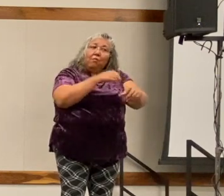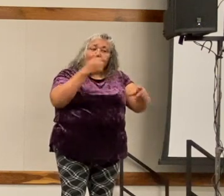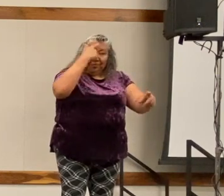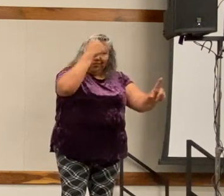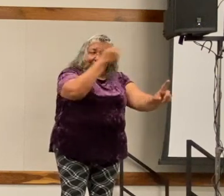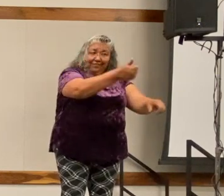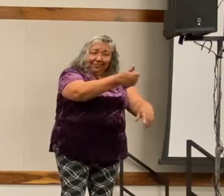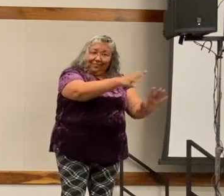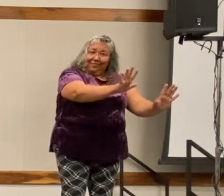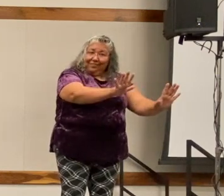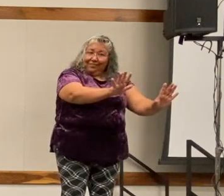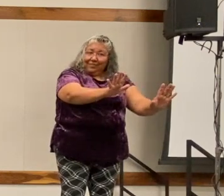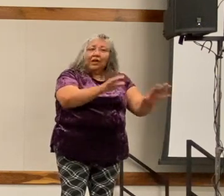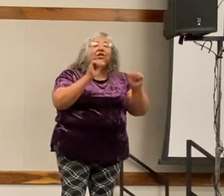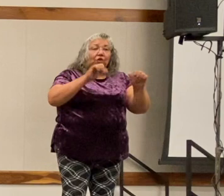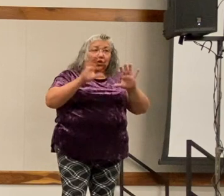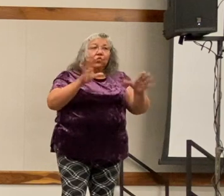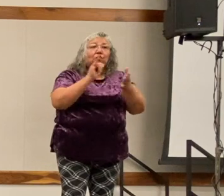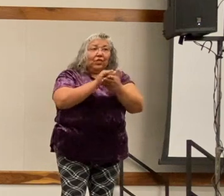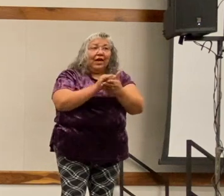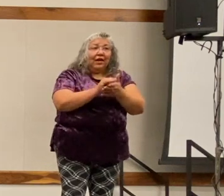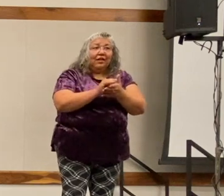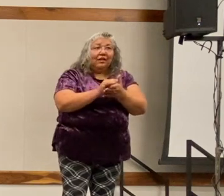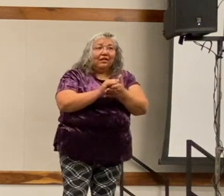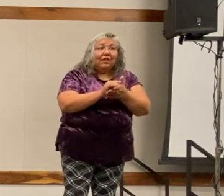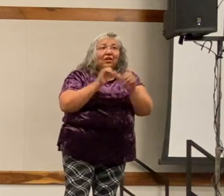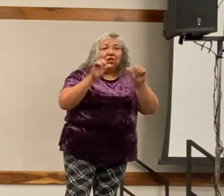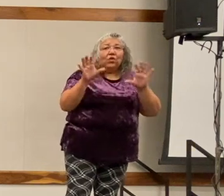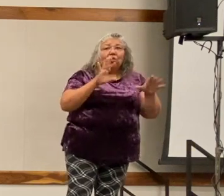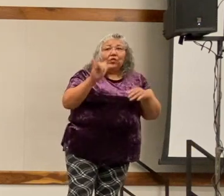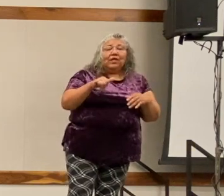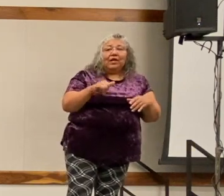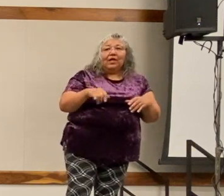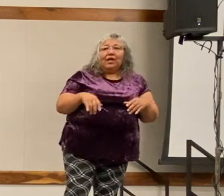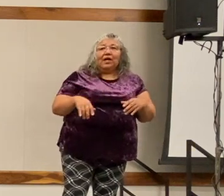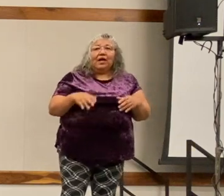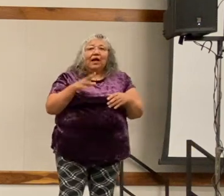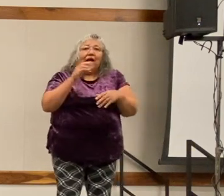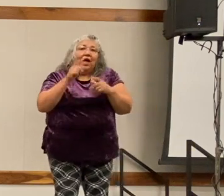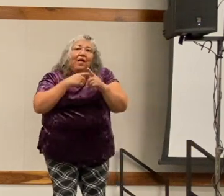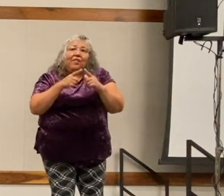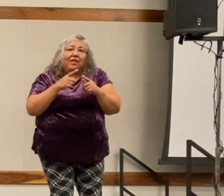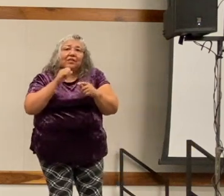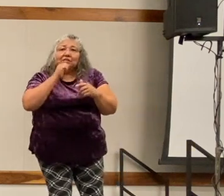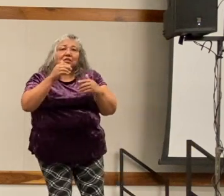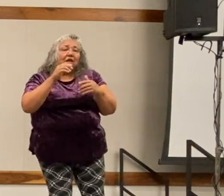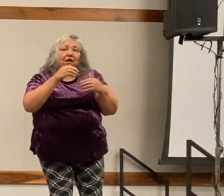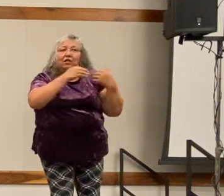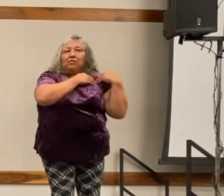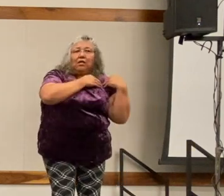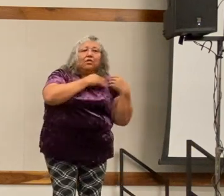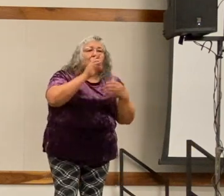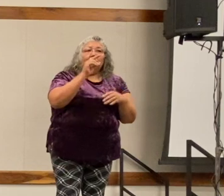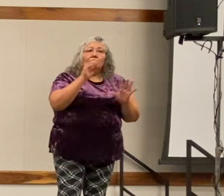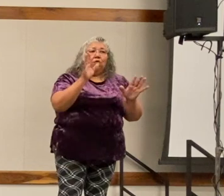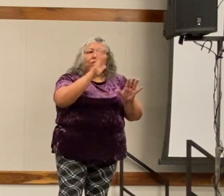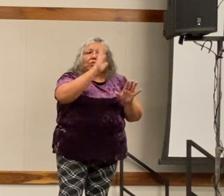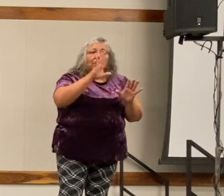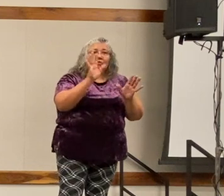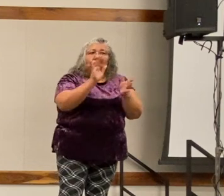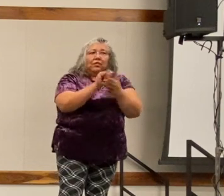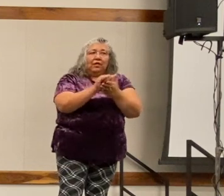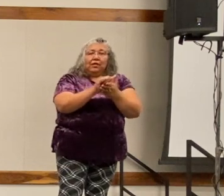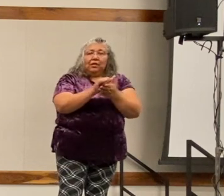you. Right? You can do that. It's you can do that. And they won't hold you liable. No, Jason, we will never do